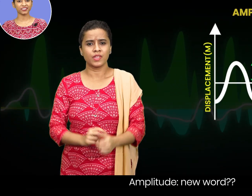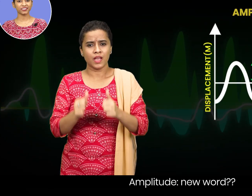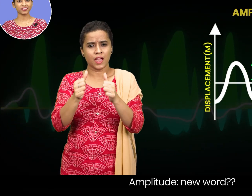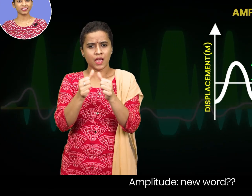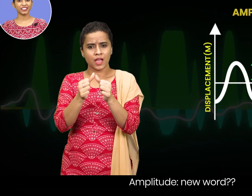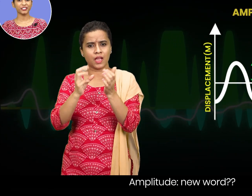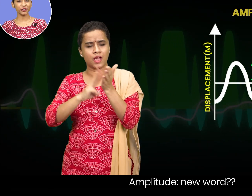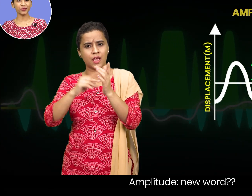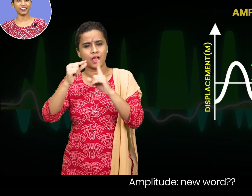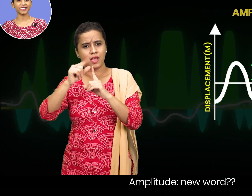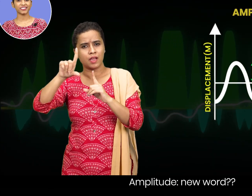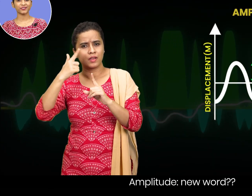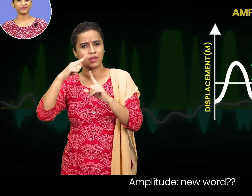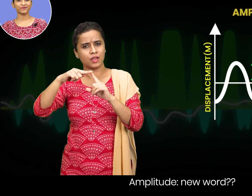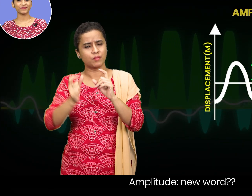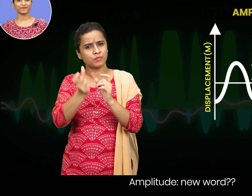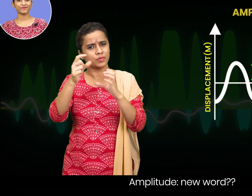Amplitude? New word.